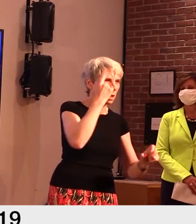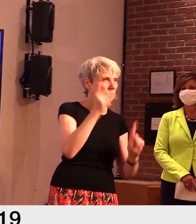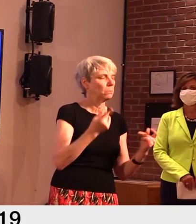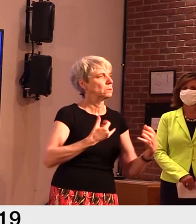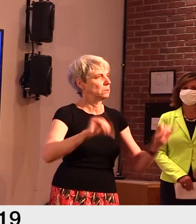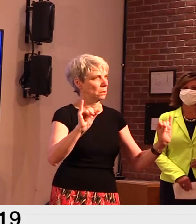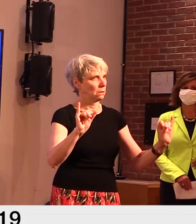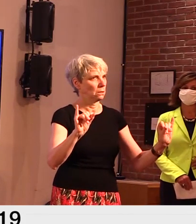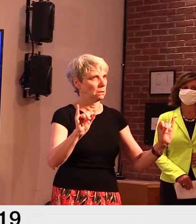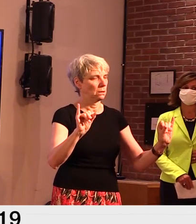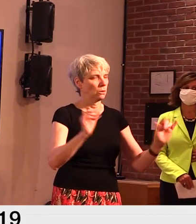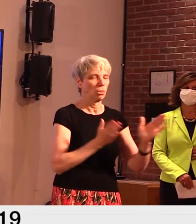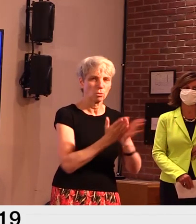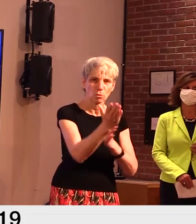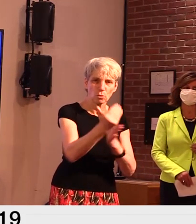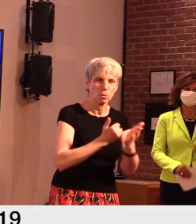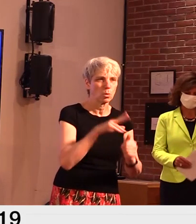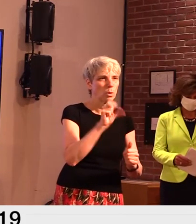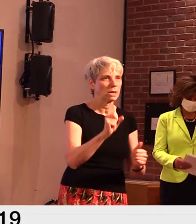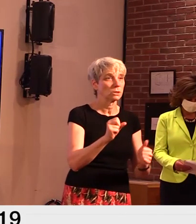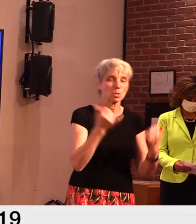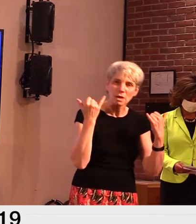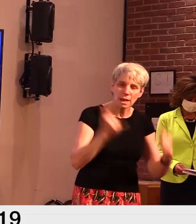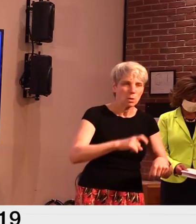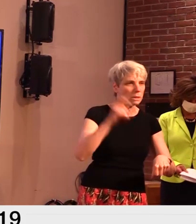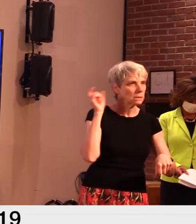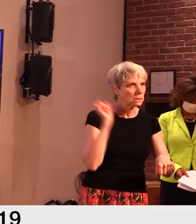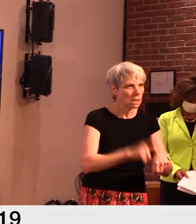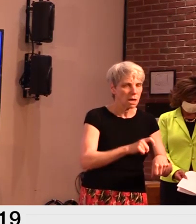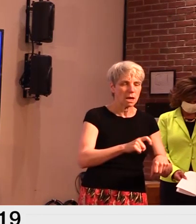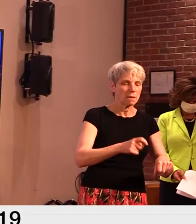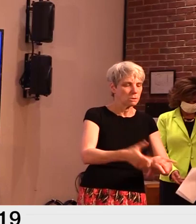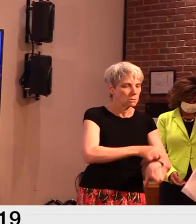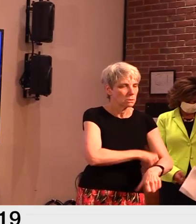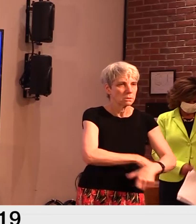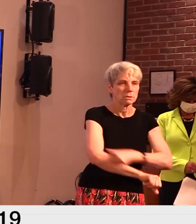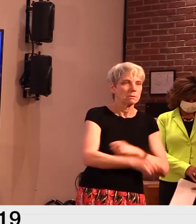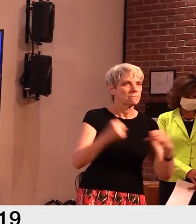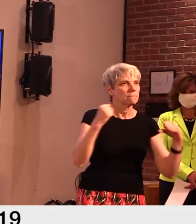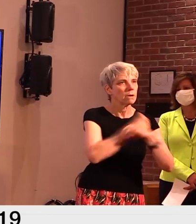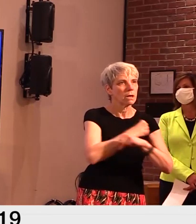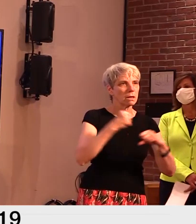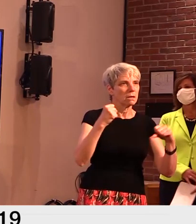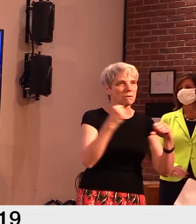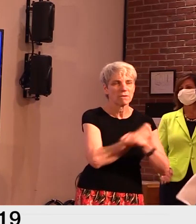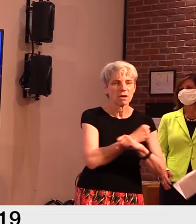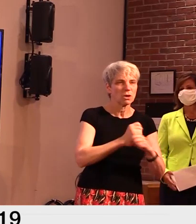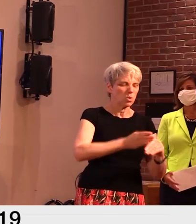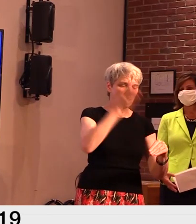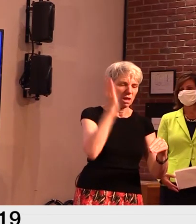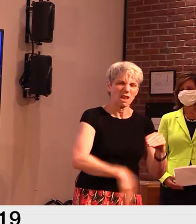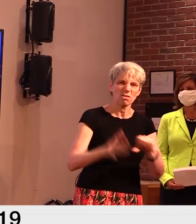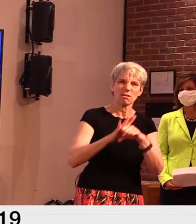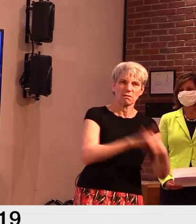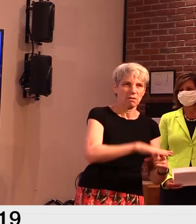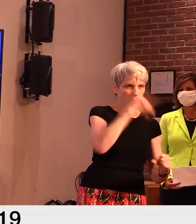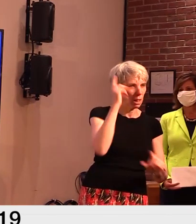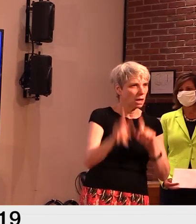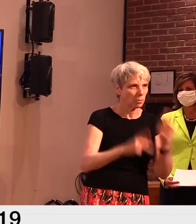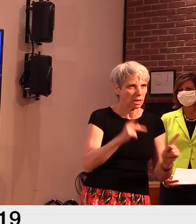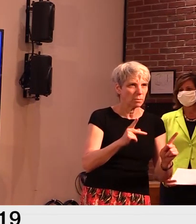we celebrate on one hand, let us remember, systemic racism exists. As we